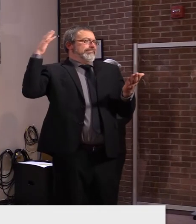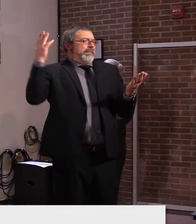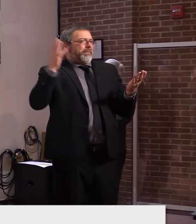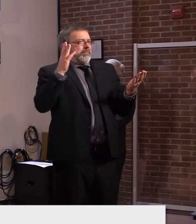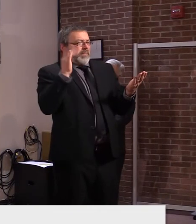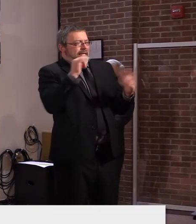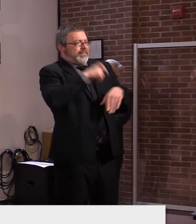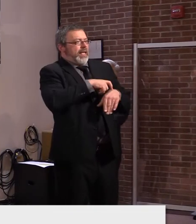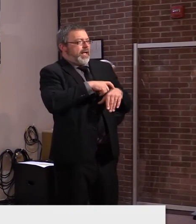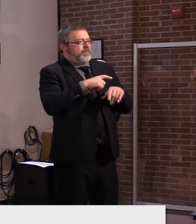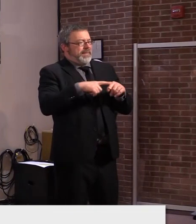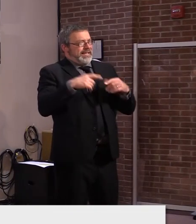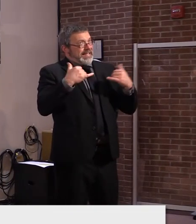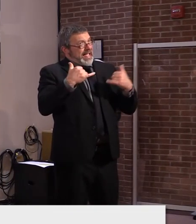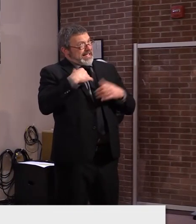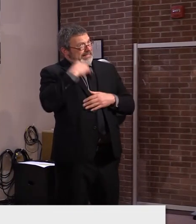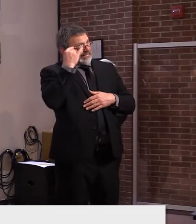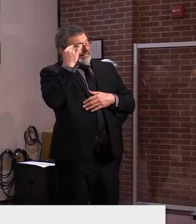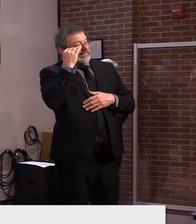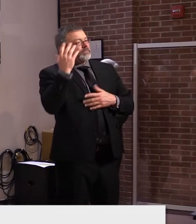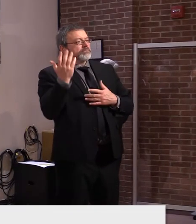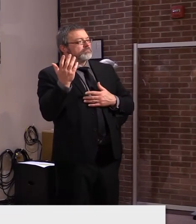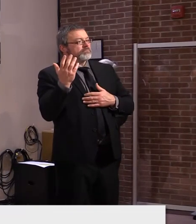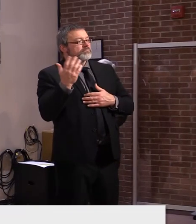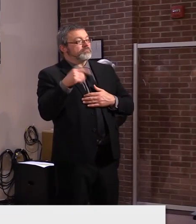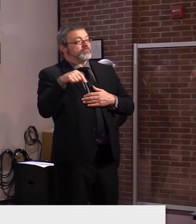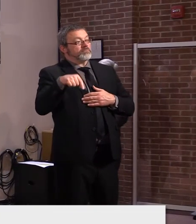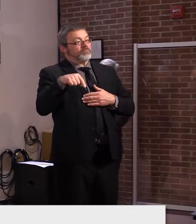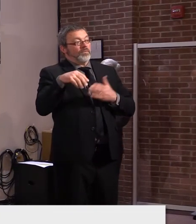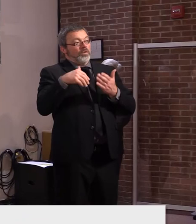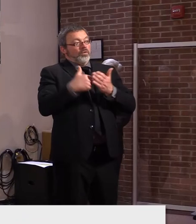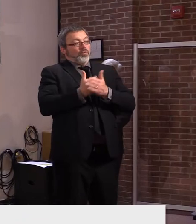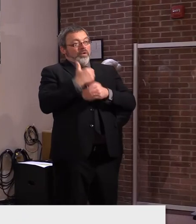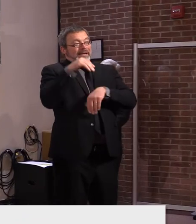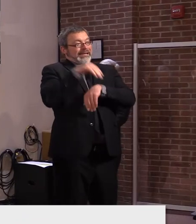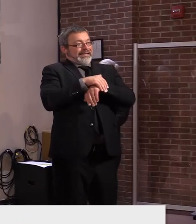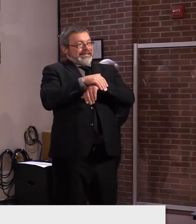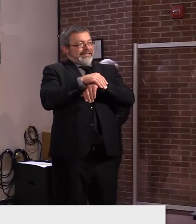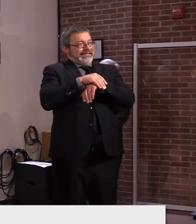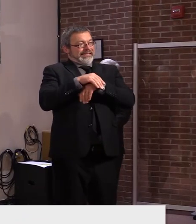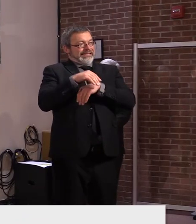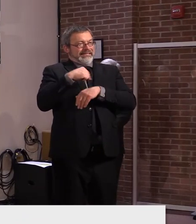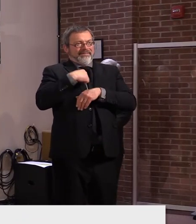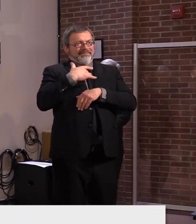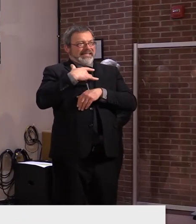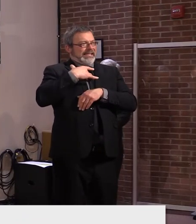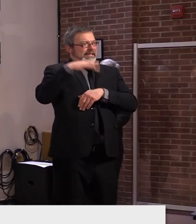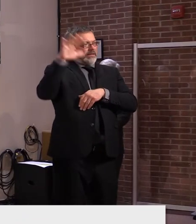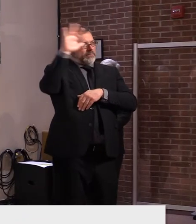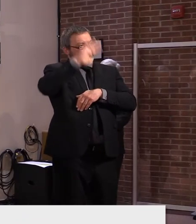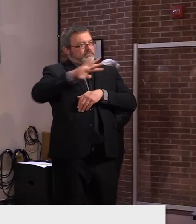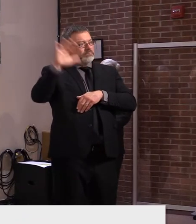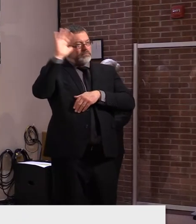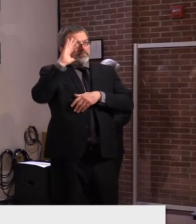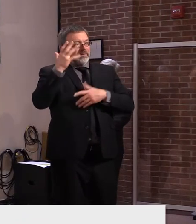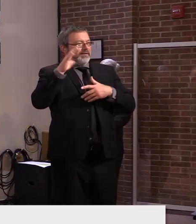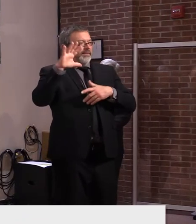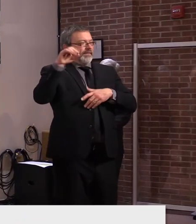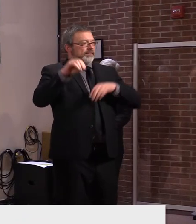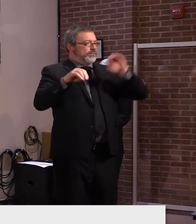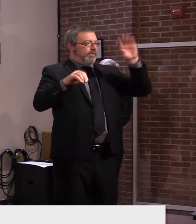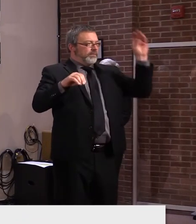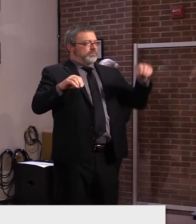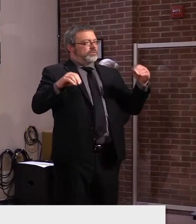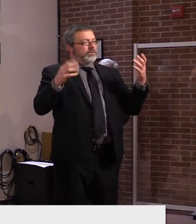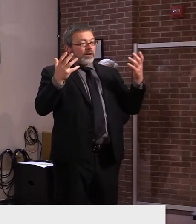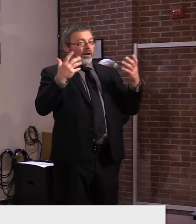is done in New England in particular, it's done both ways, you know, where it's more centralized or not. I think these types of